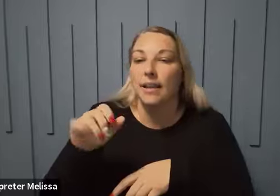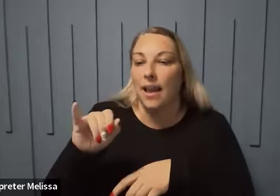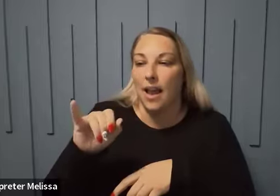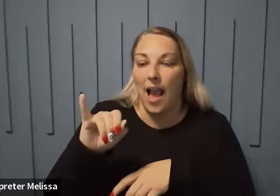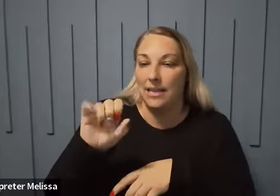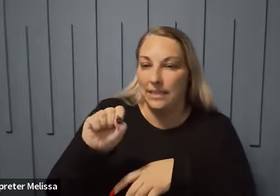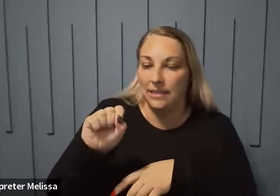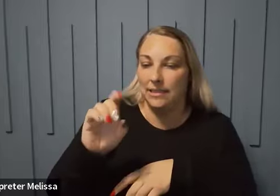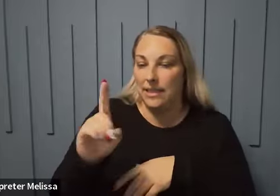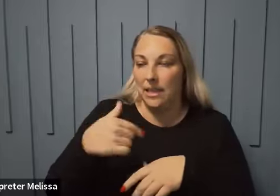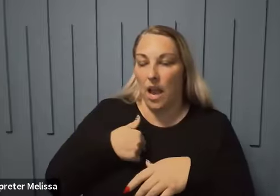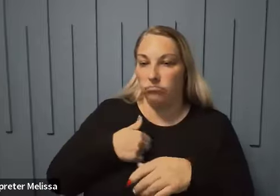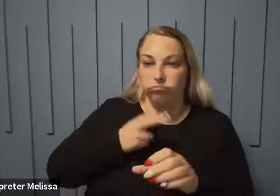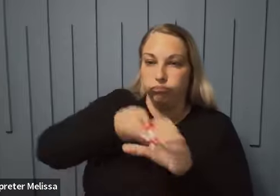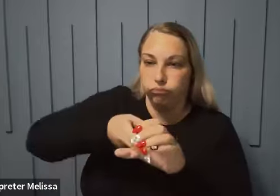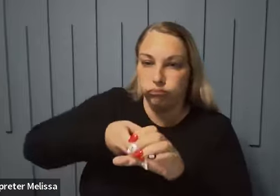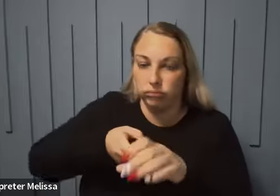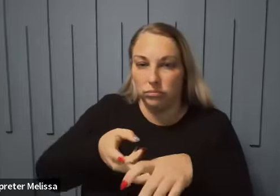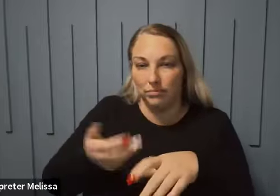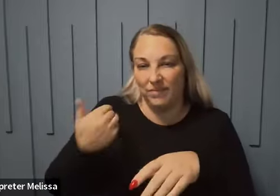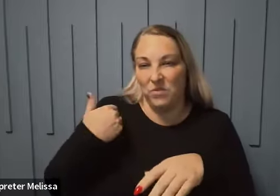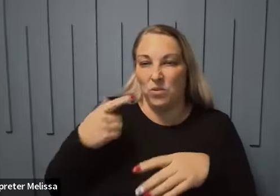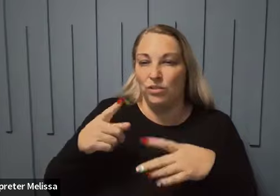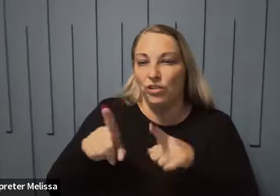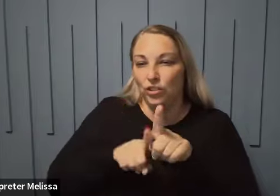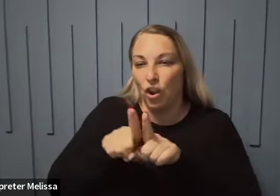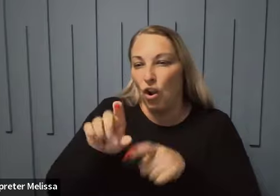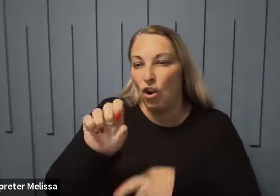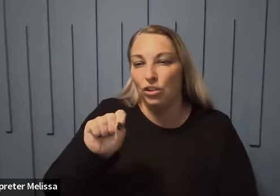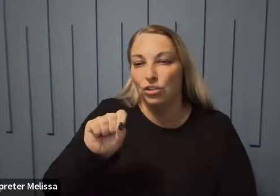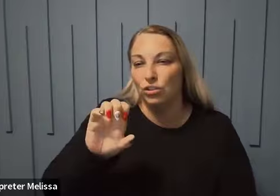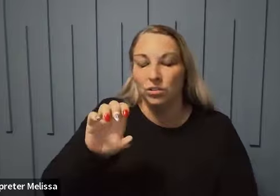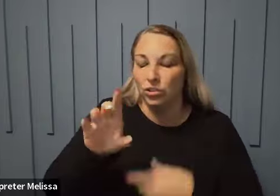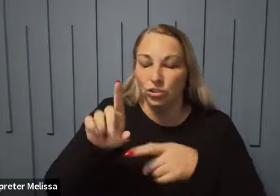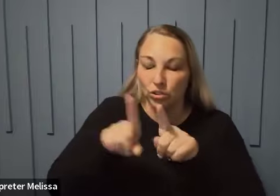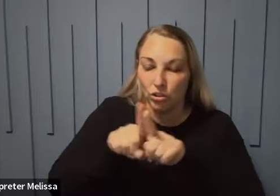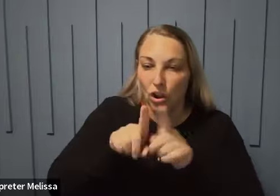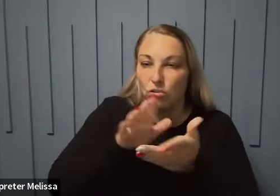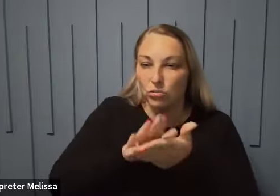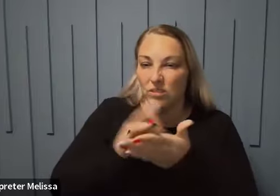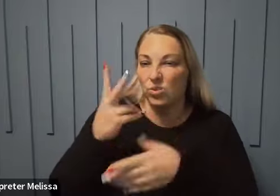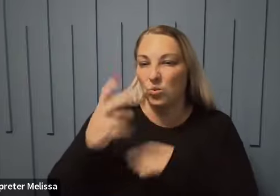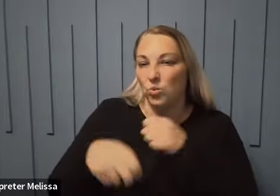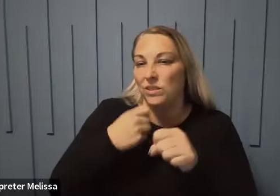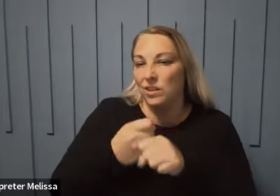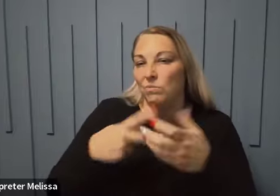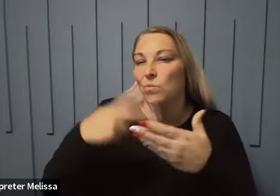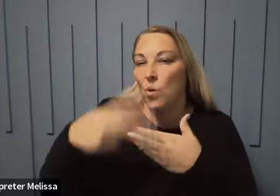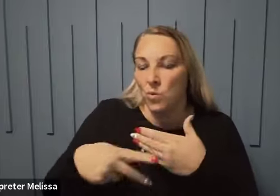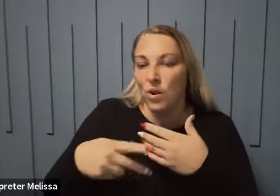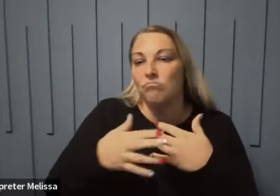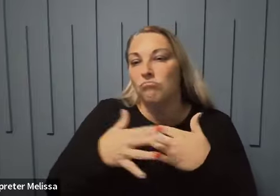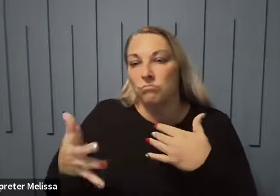jumped right on board, and it was called Star Schools back in the day. But it was a 2-year program, and we did a lot of work